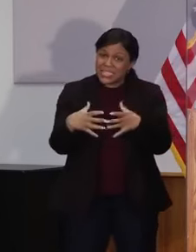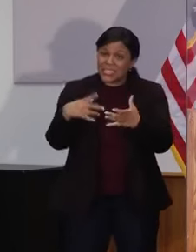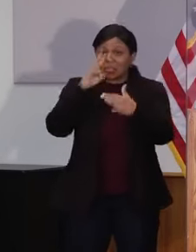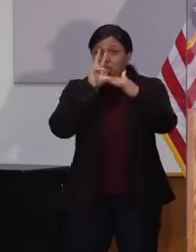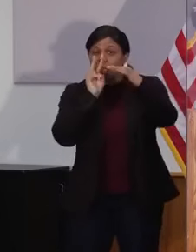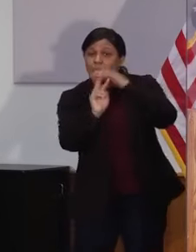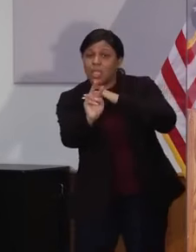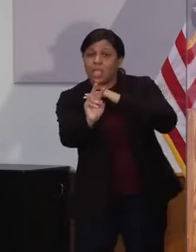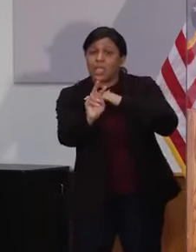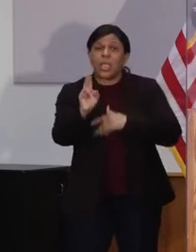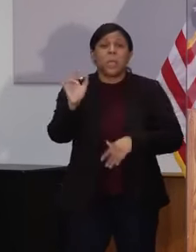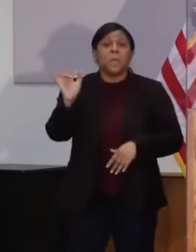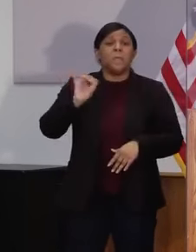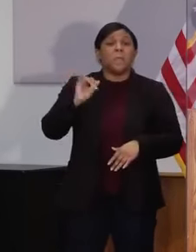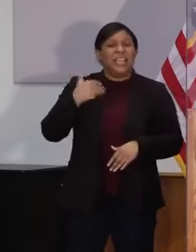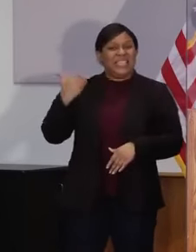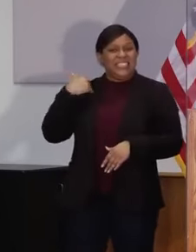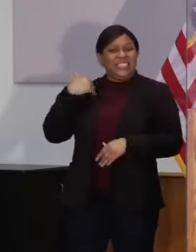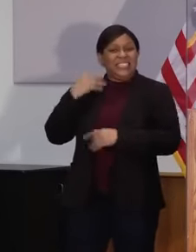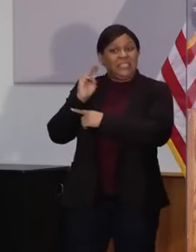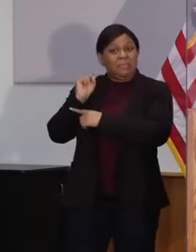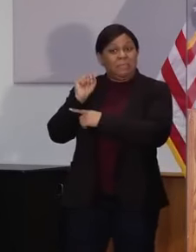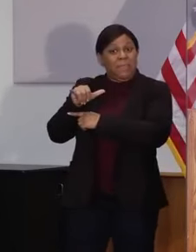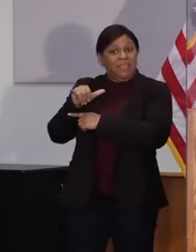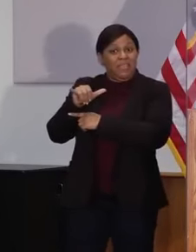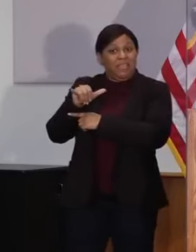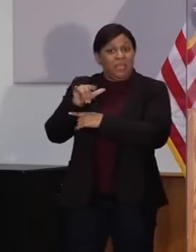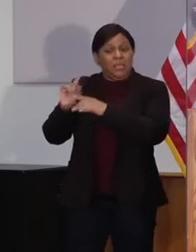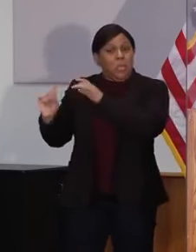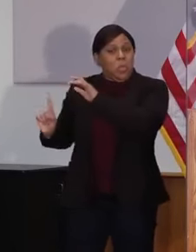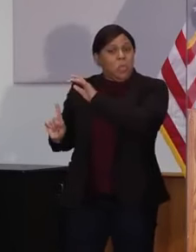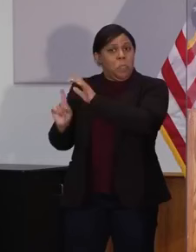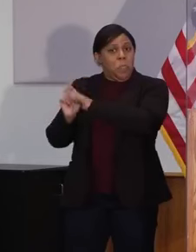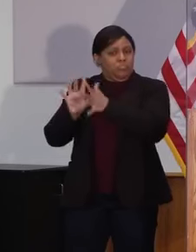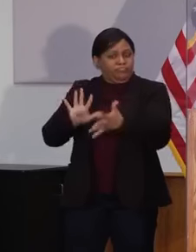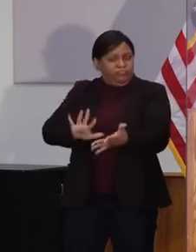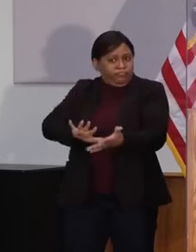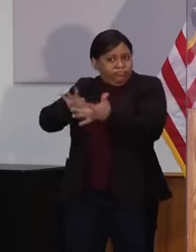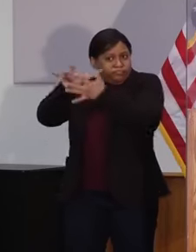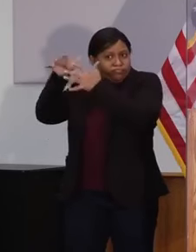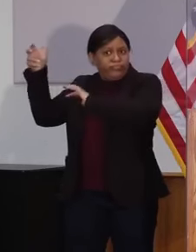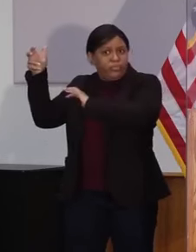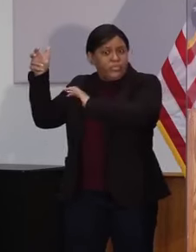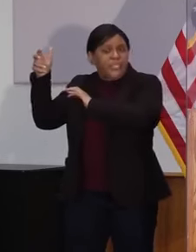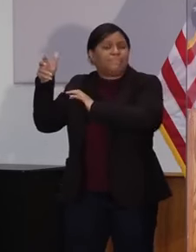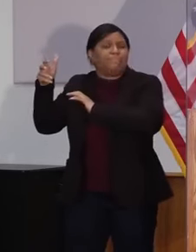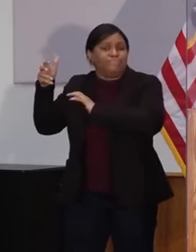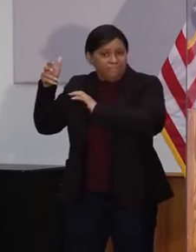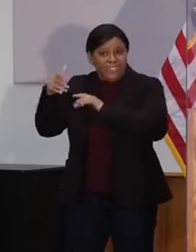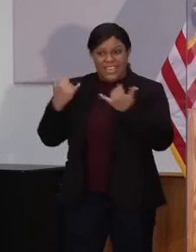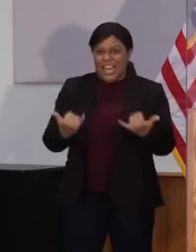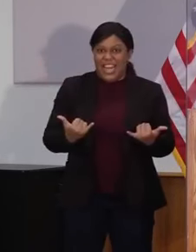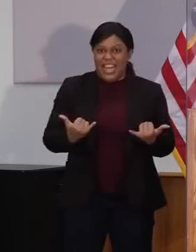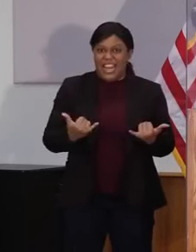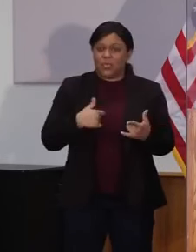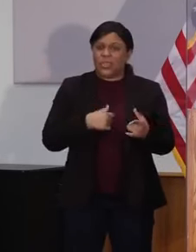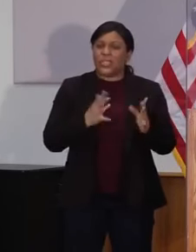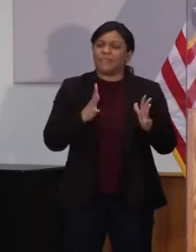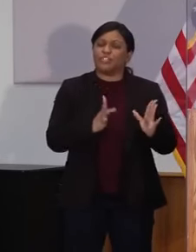of May in a spontaneous situation, this is not spontaneous, and we can anticipate. We will